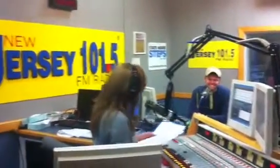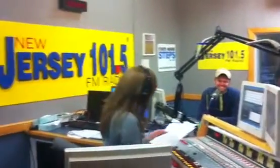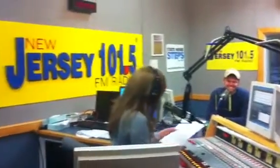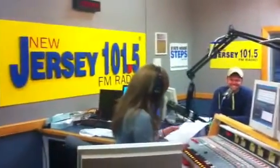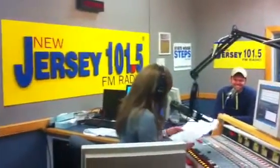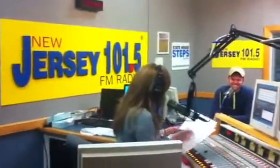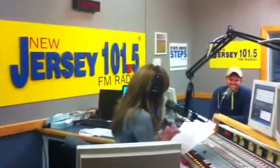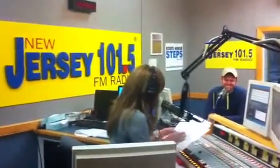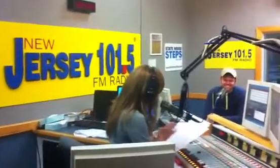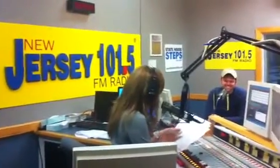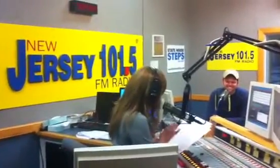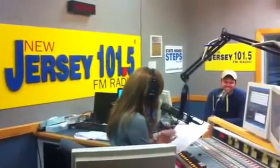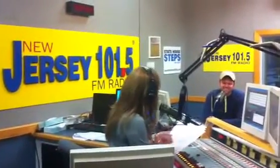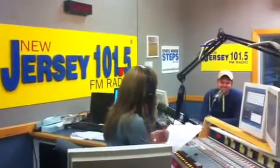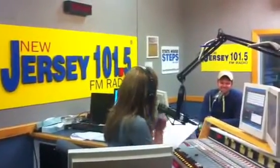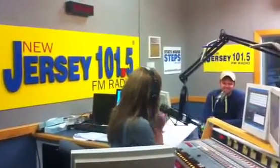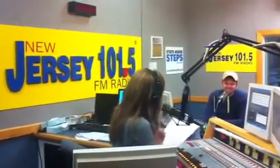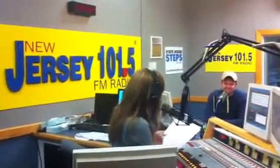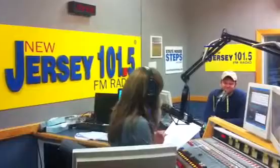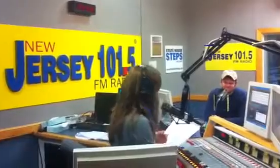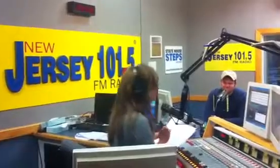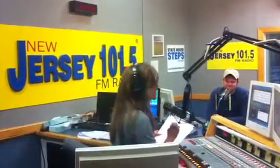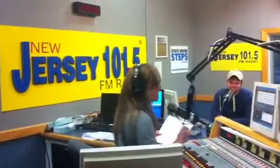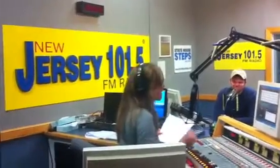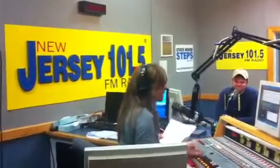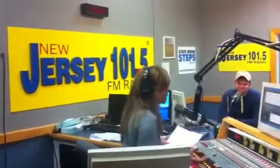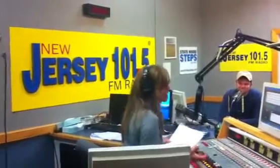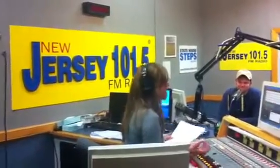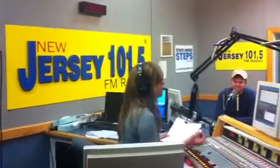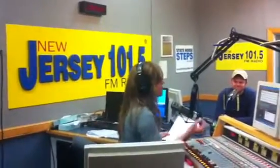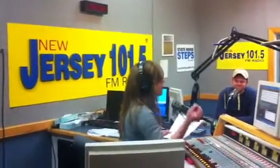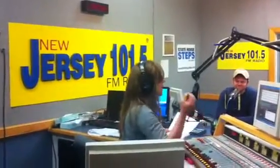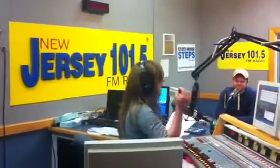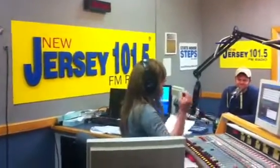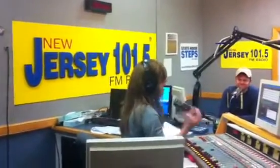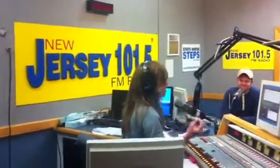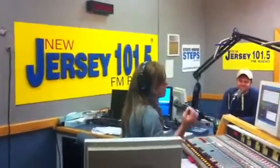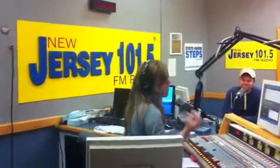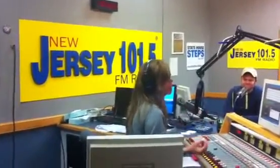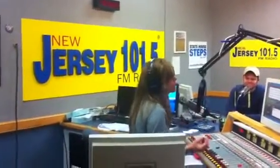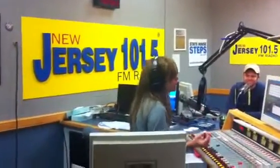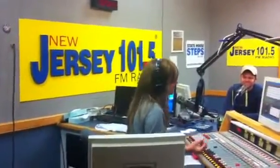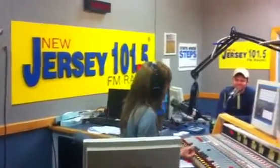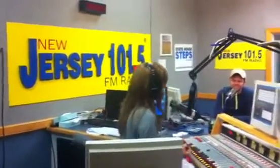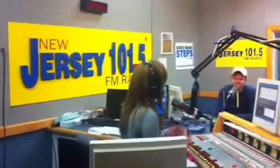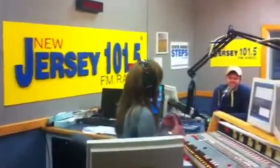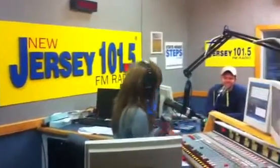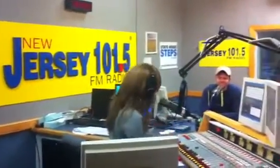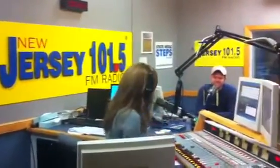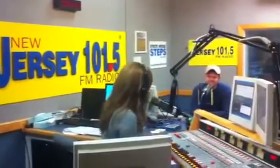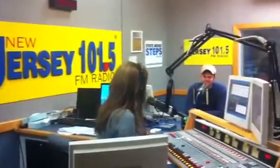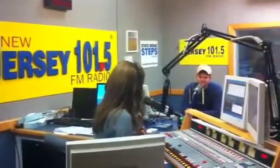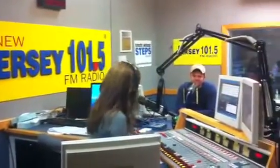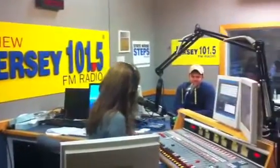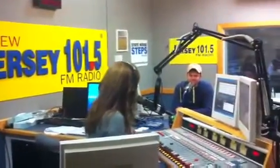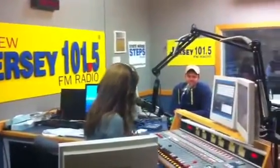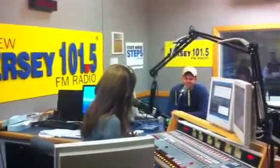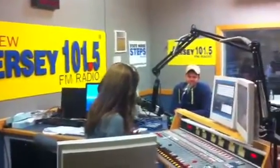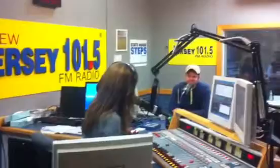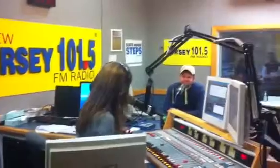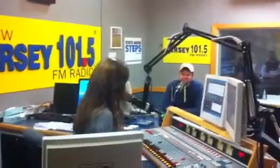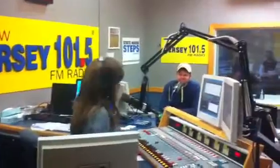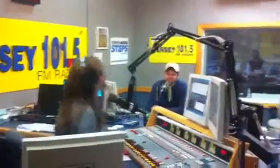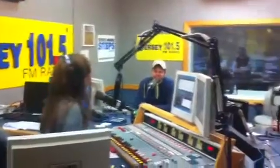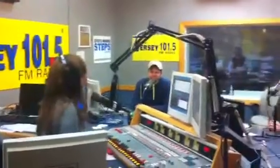wait. Oh, my God. So there are a lot of exciting things. You got to go onto the website, see what's happening, and most importantly, give. That is the